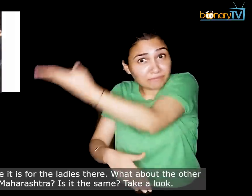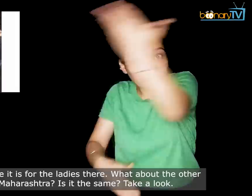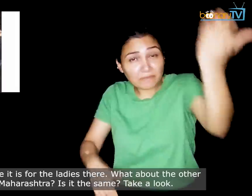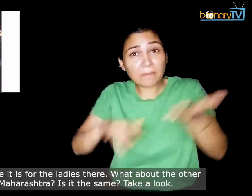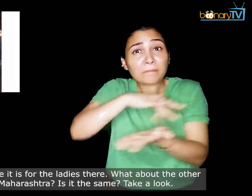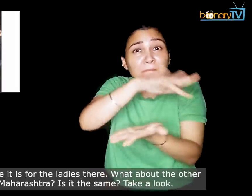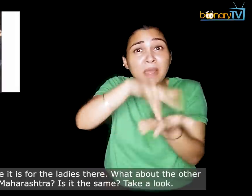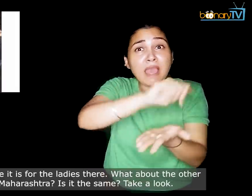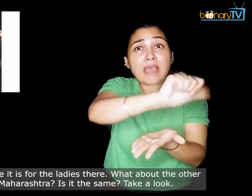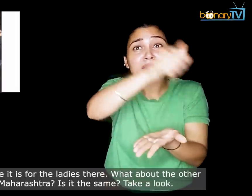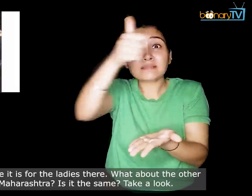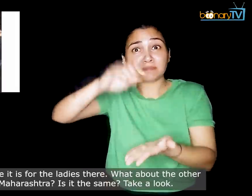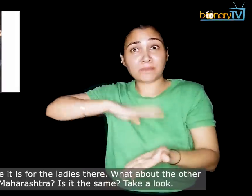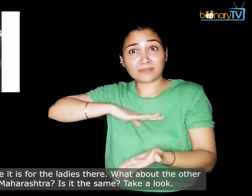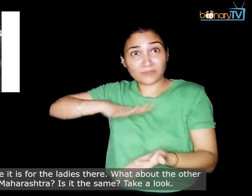Maharashtra? Is it the same?